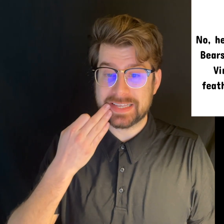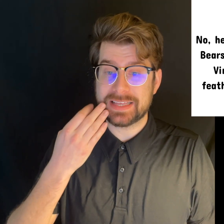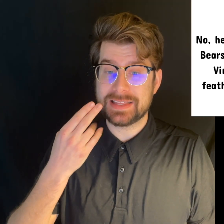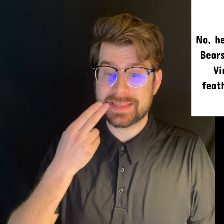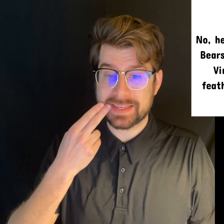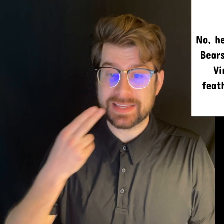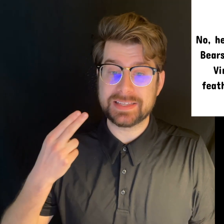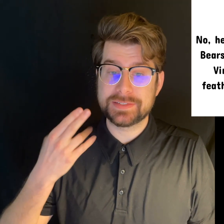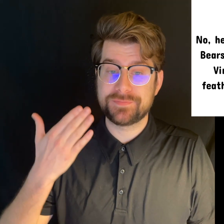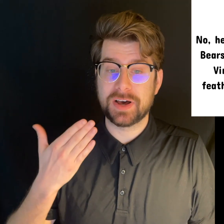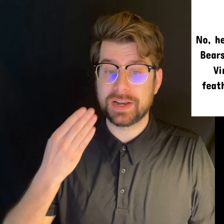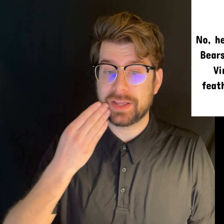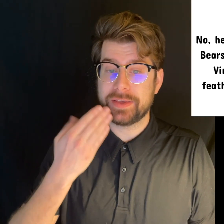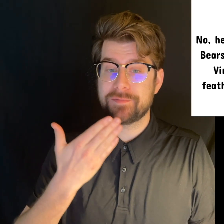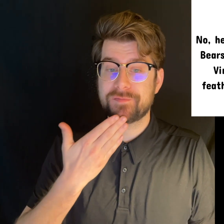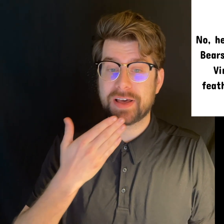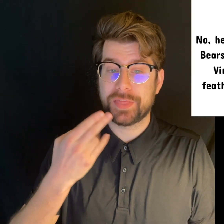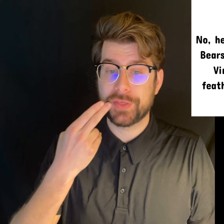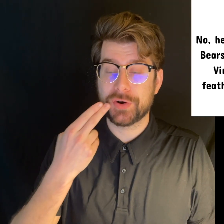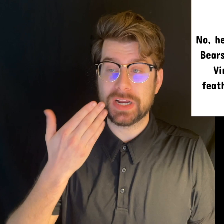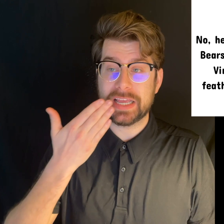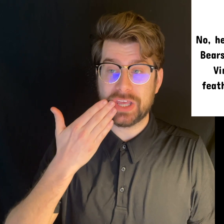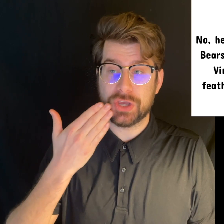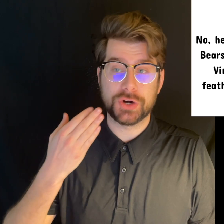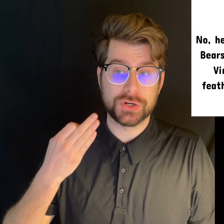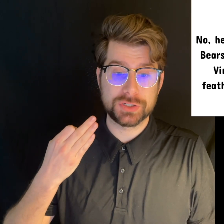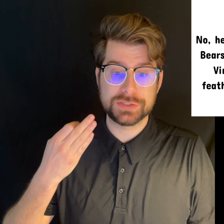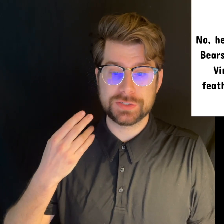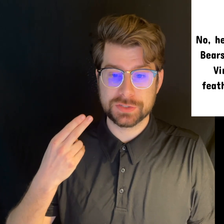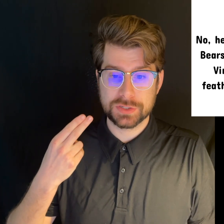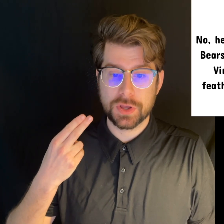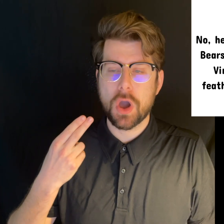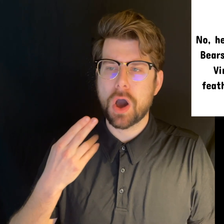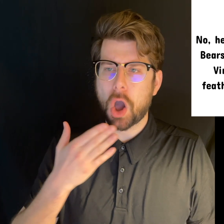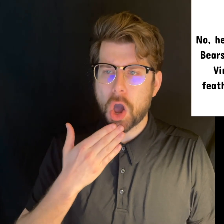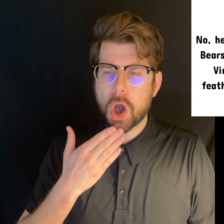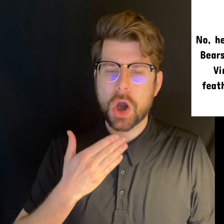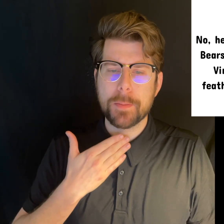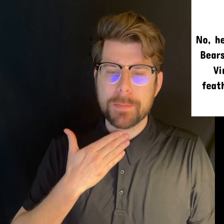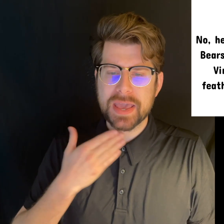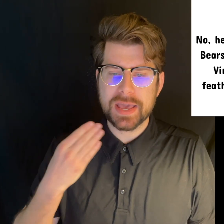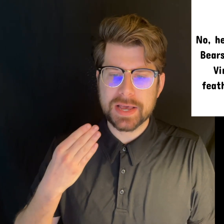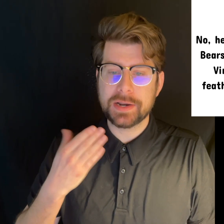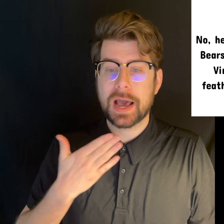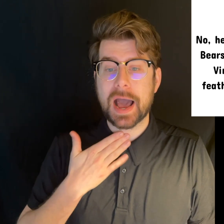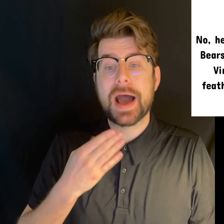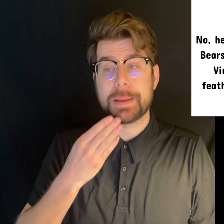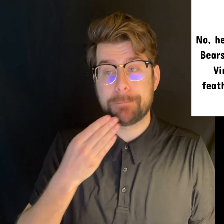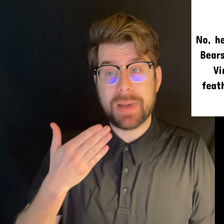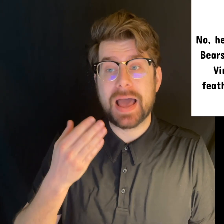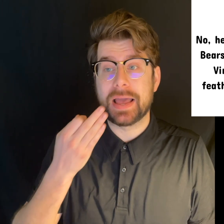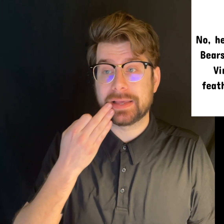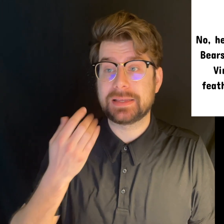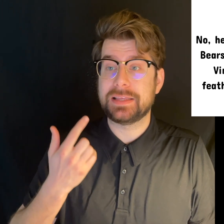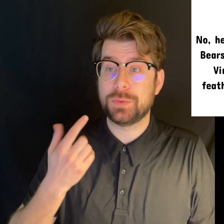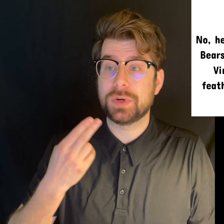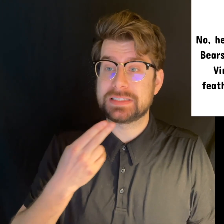see these funny feather ears. Aw, man, I bet he was